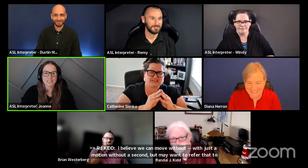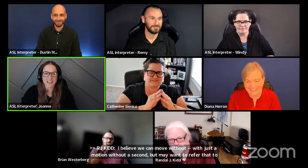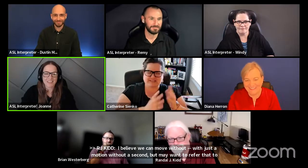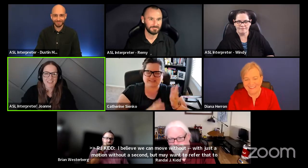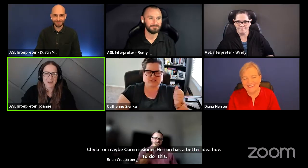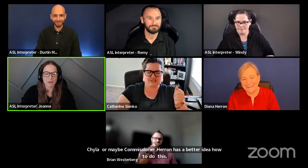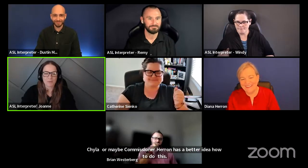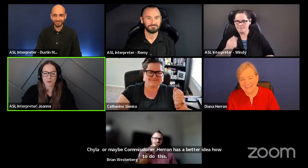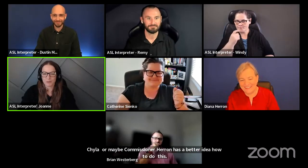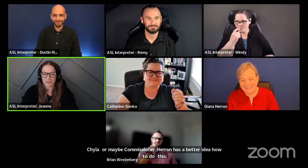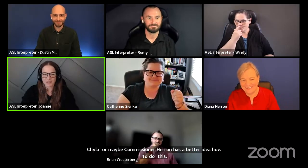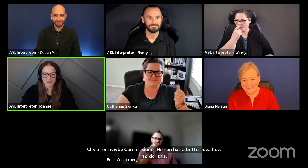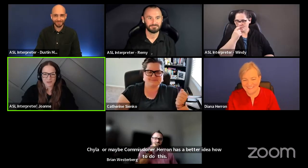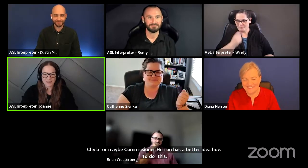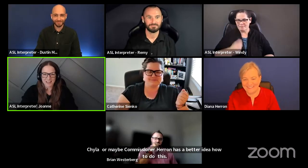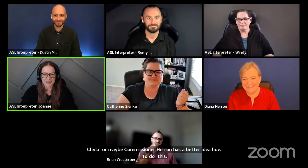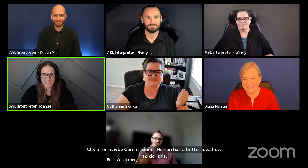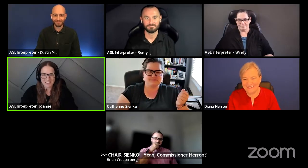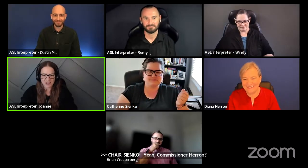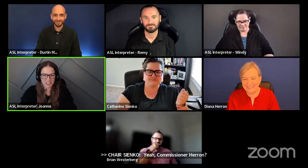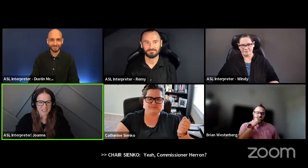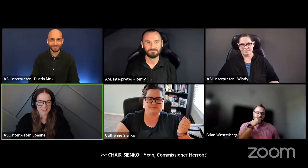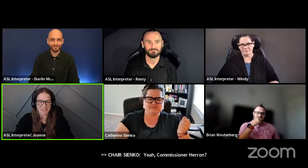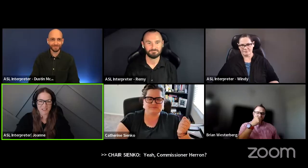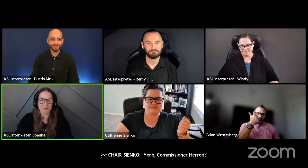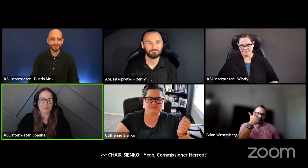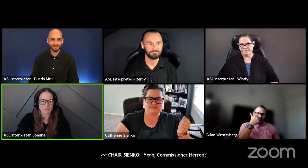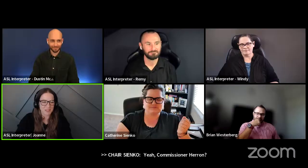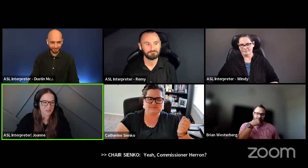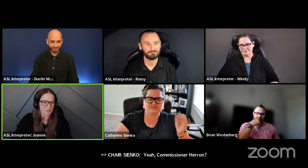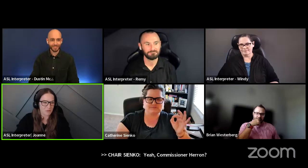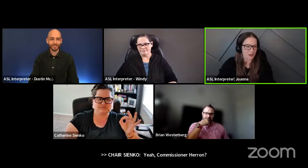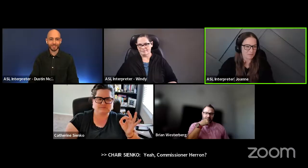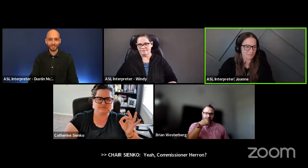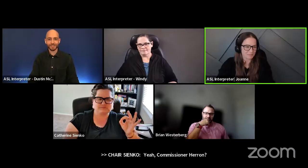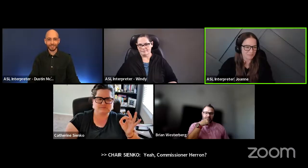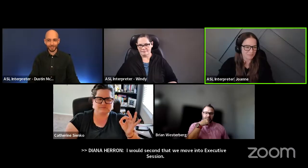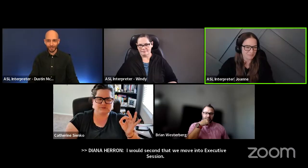I would second that we move into executive session. So